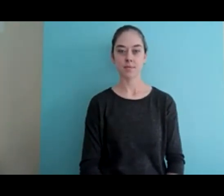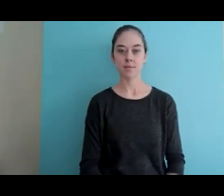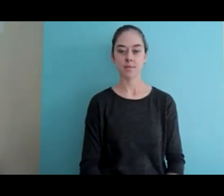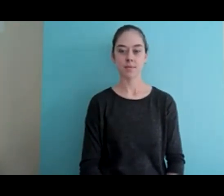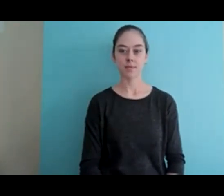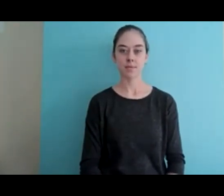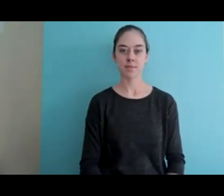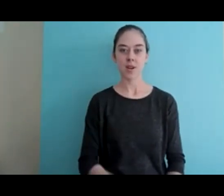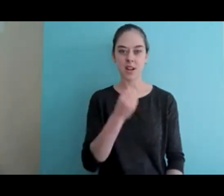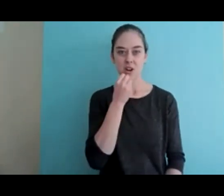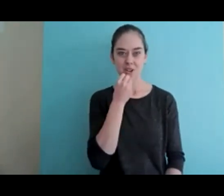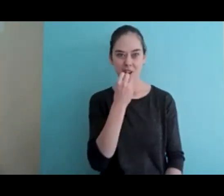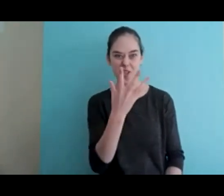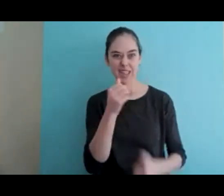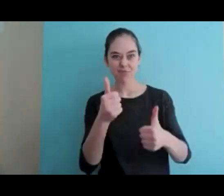Lovely.